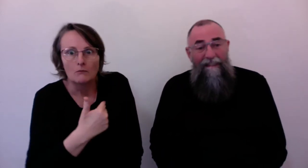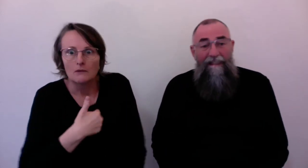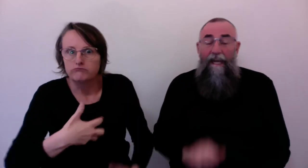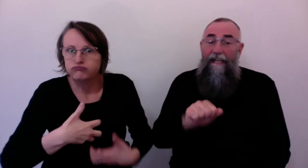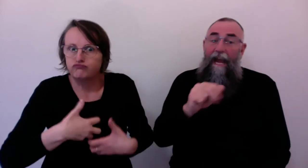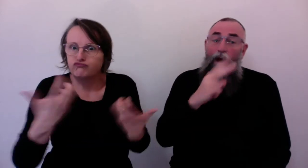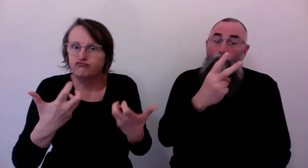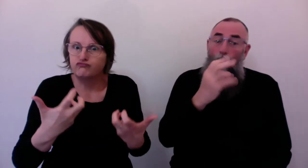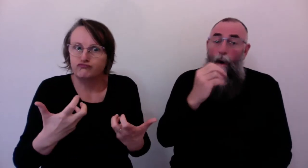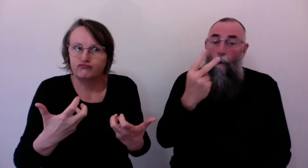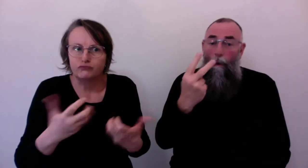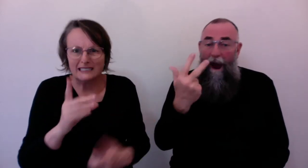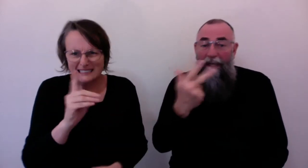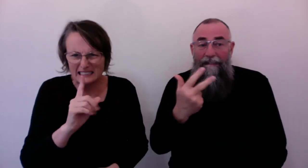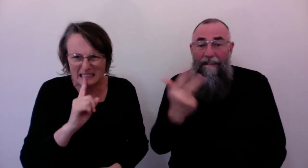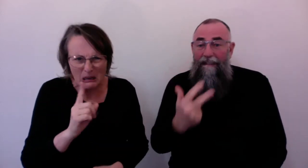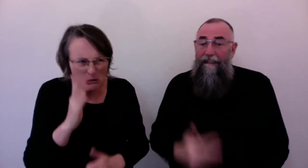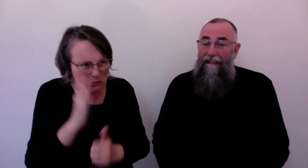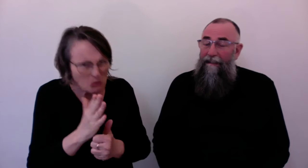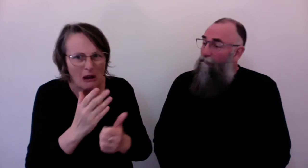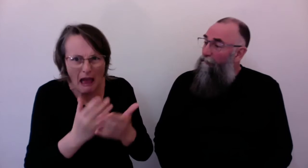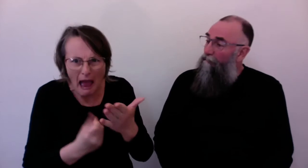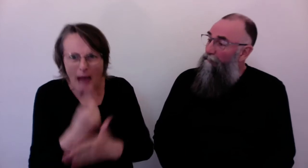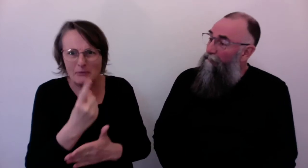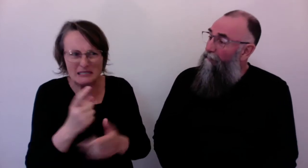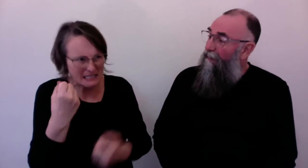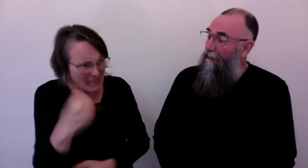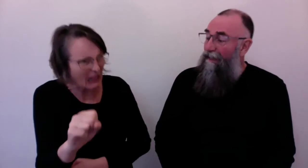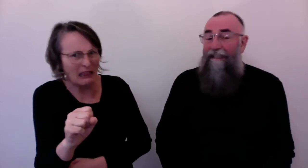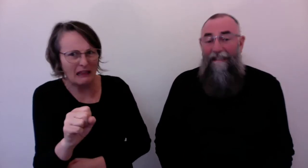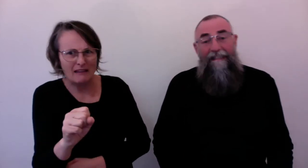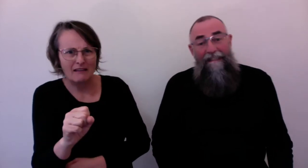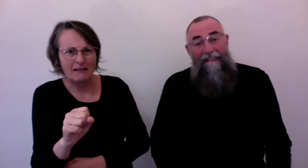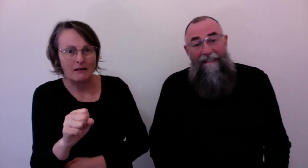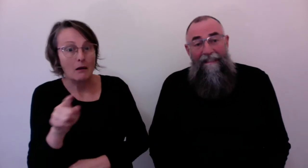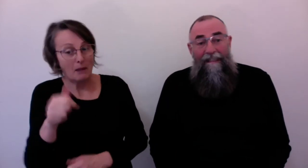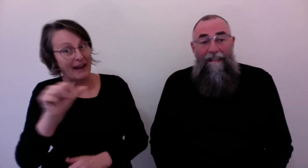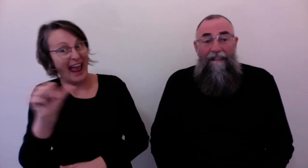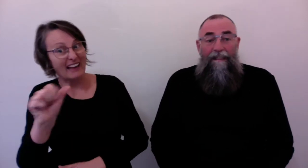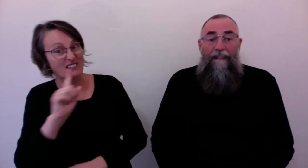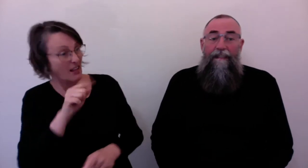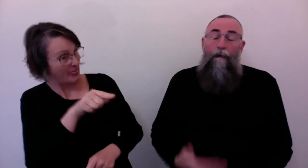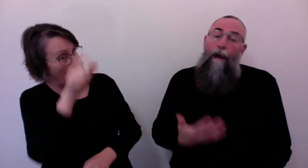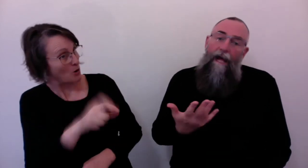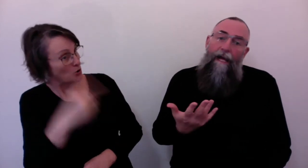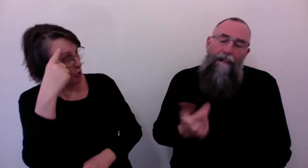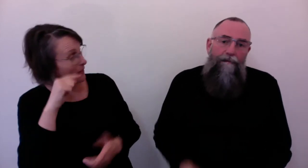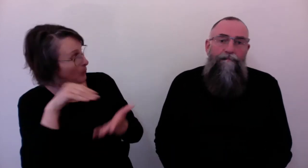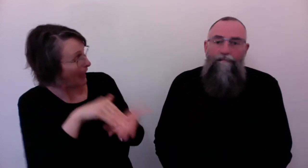That doesn't happen anymore. But does that it? person thought that they were being Yeah. helpful to you. to stop She you just- dead in your tracks because this isn't going to be a